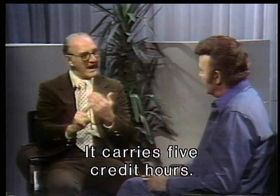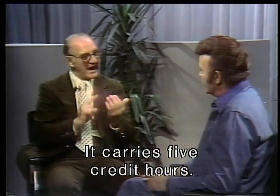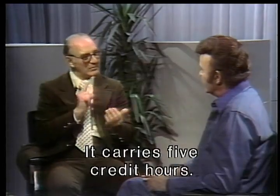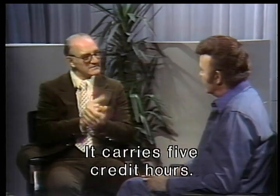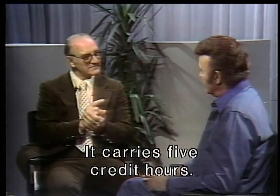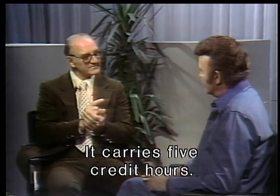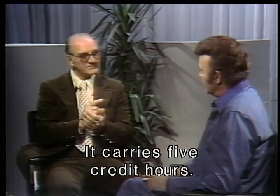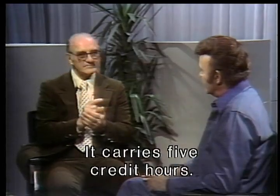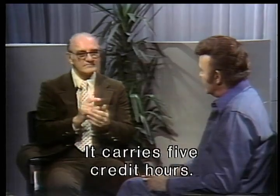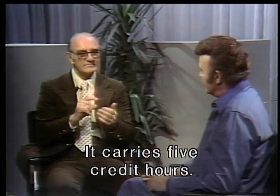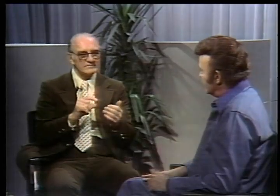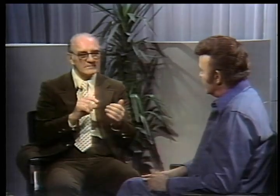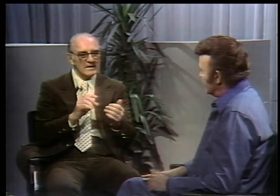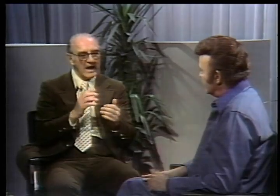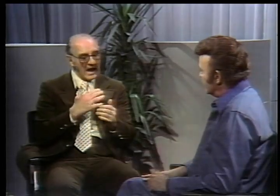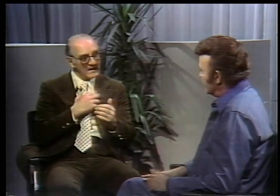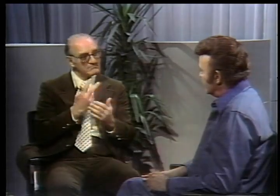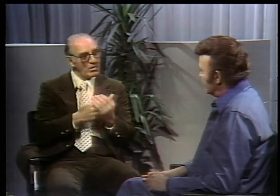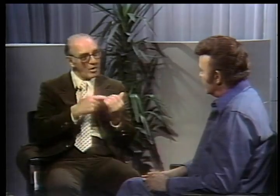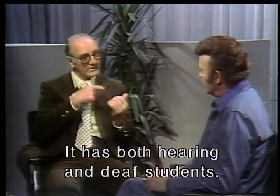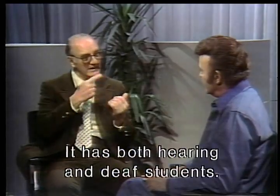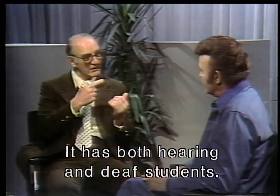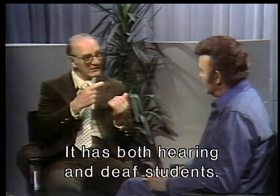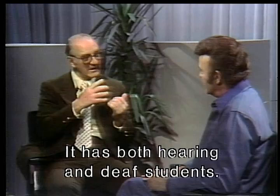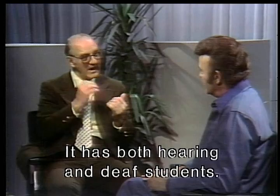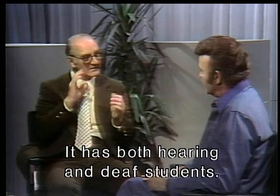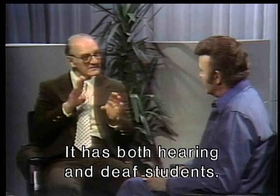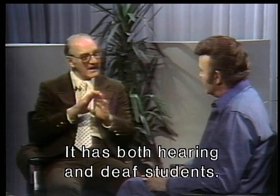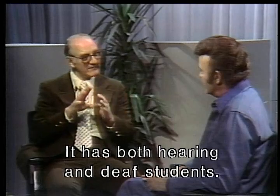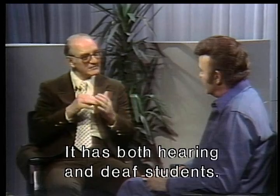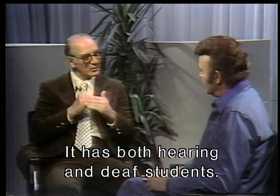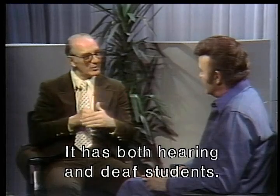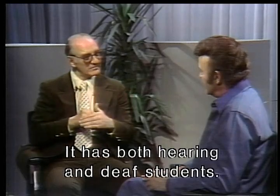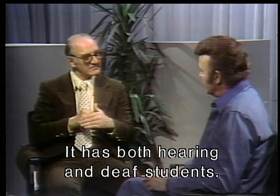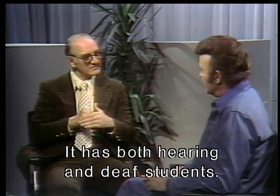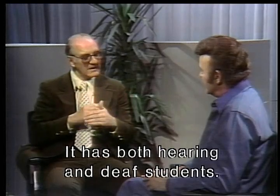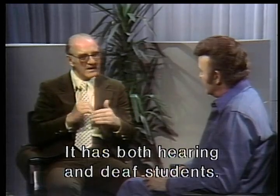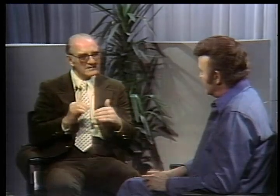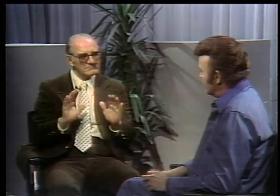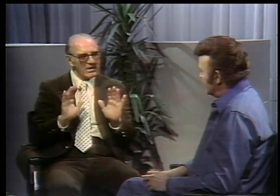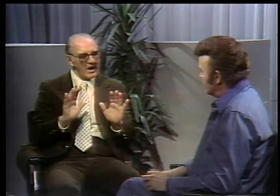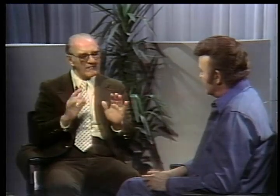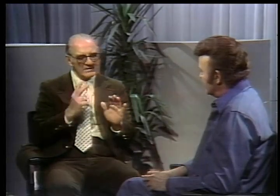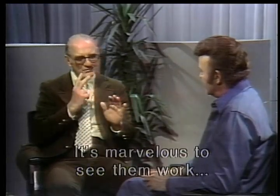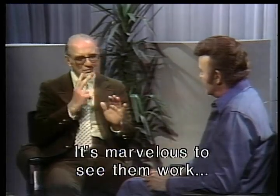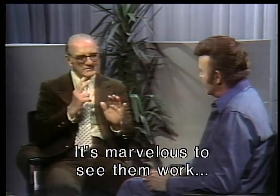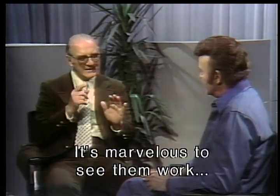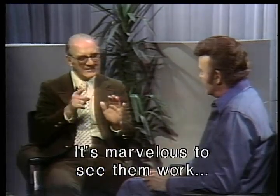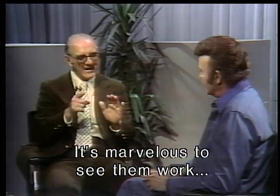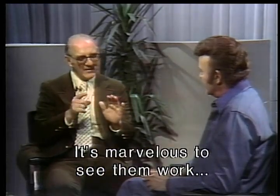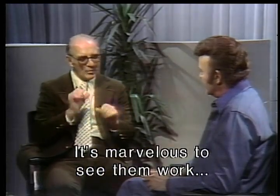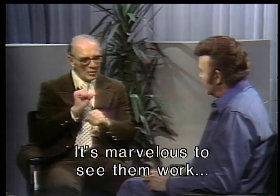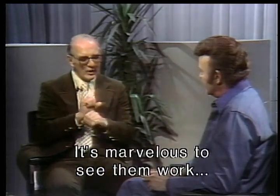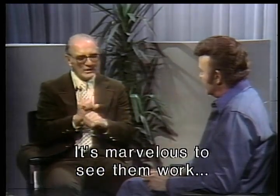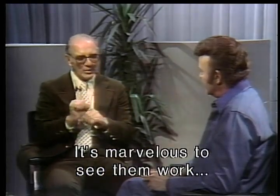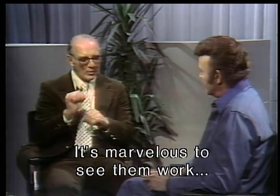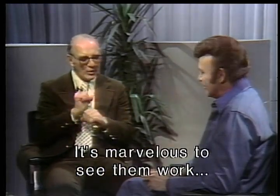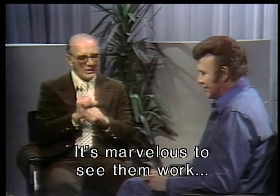hours. As both hearing deaf students, marvelous to see them work